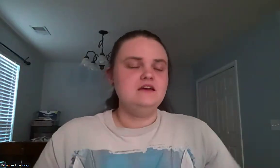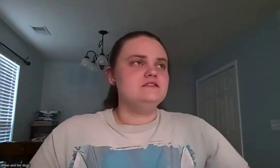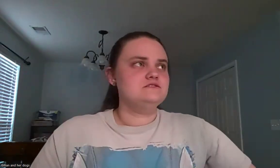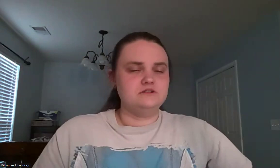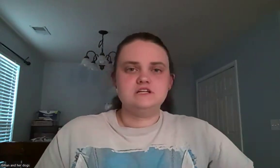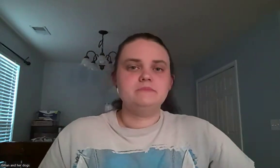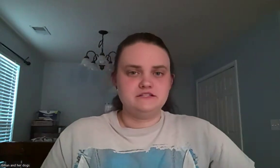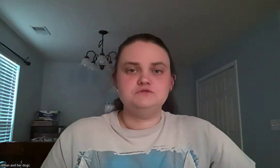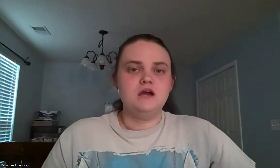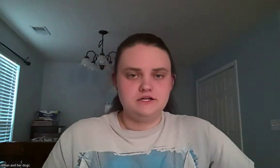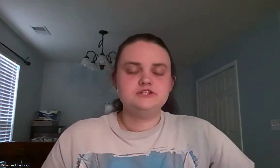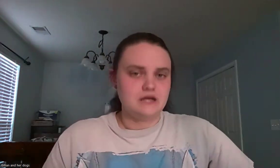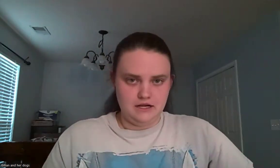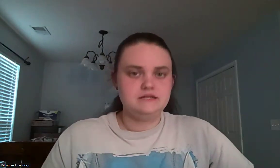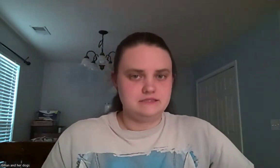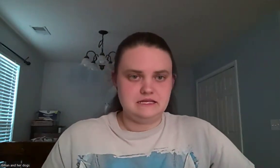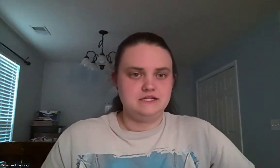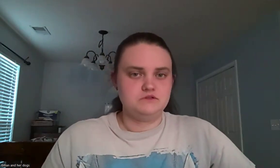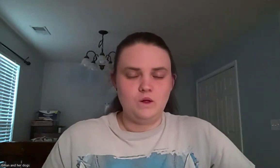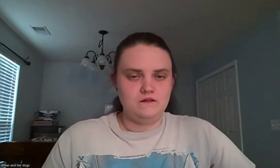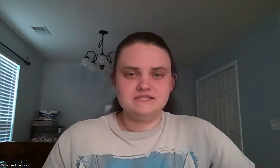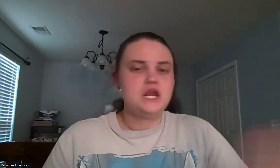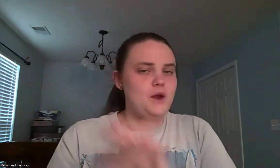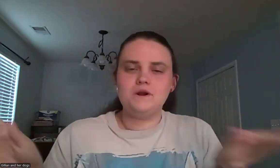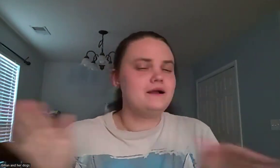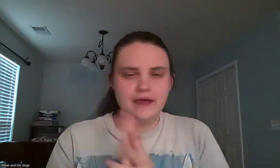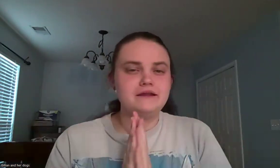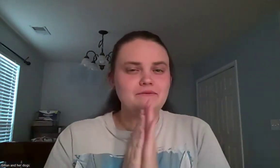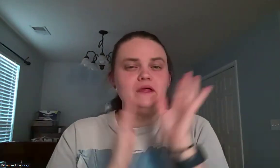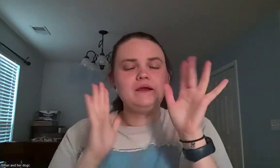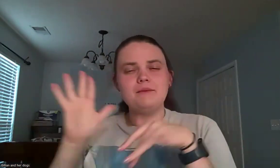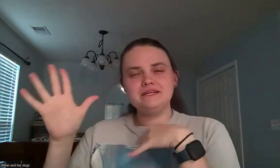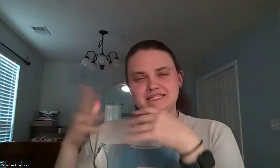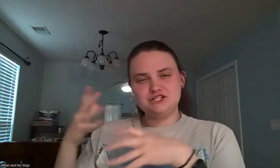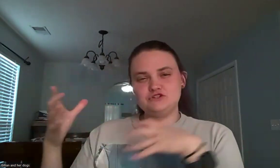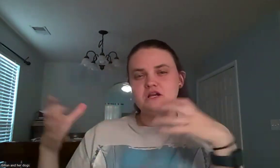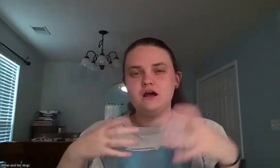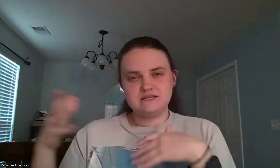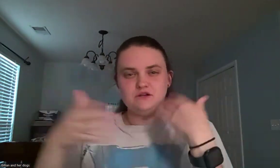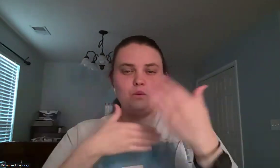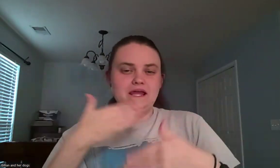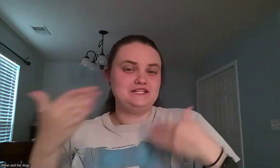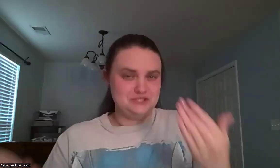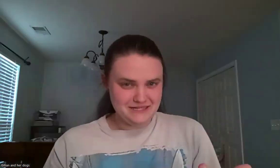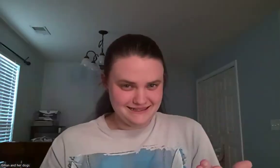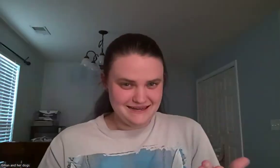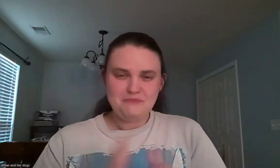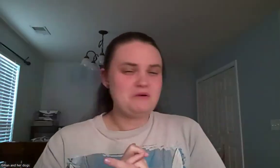this girl's gonna about to do 999 signs with all of us. No, we're not counting. Like, I'm gonna teach you there's a concept and a way to do it, but we're not